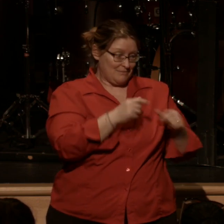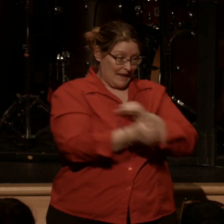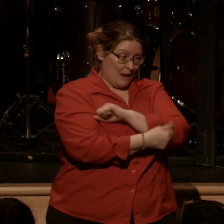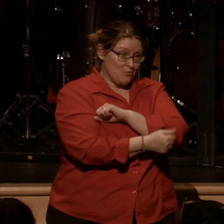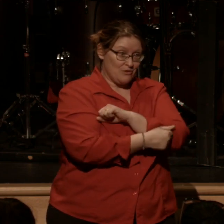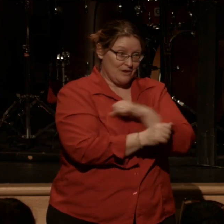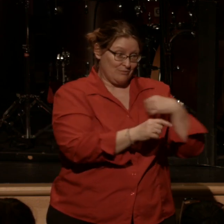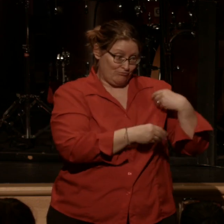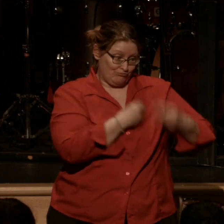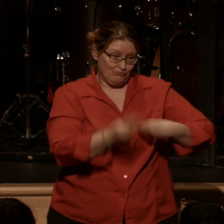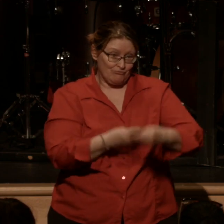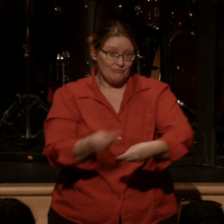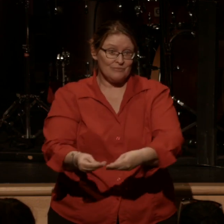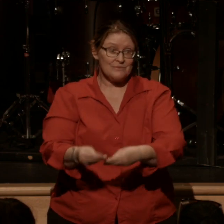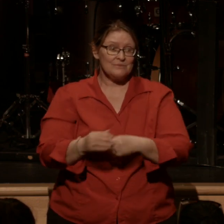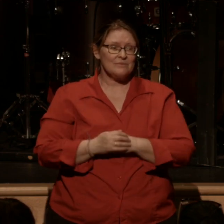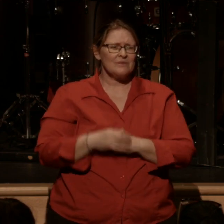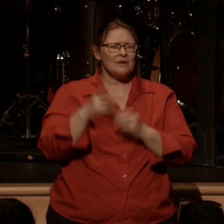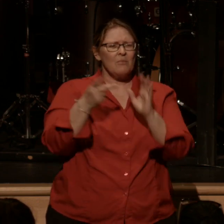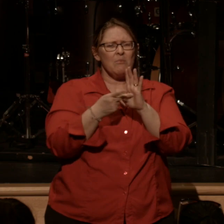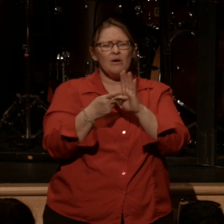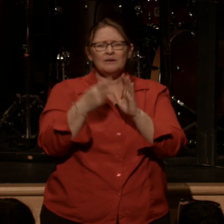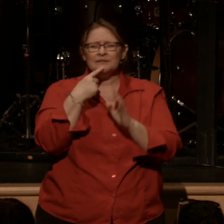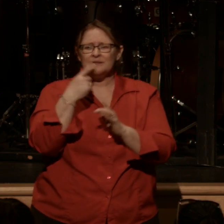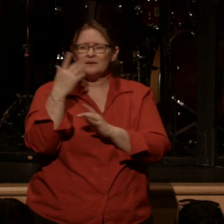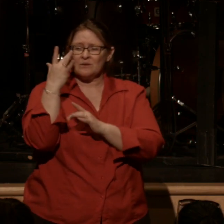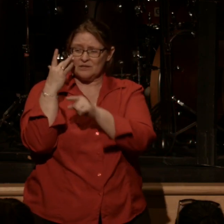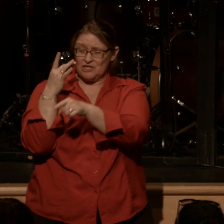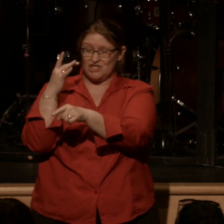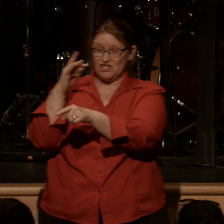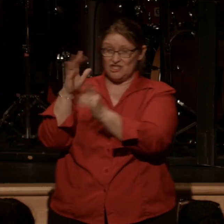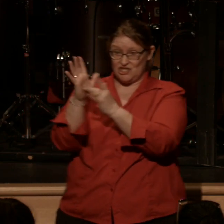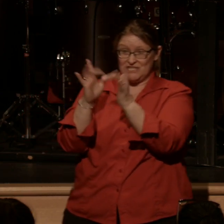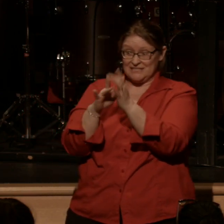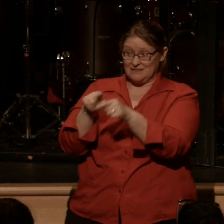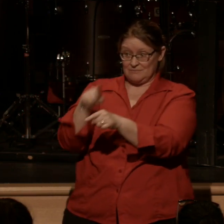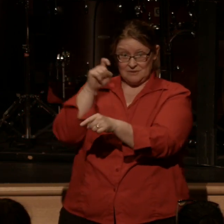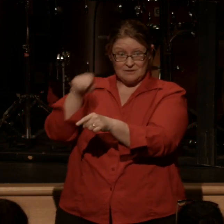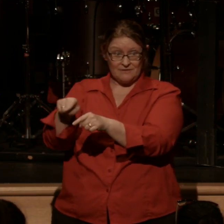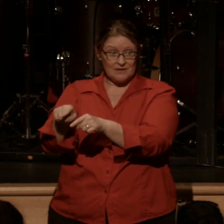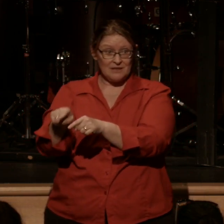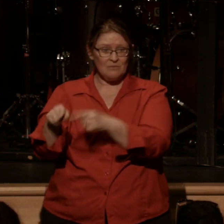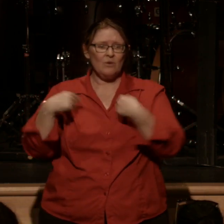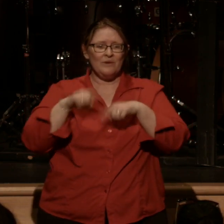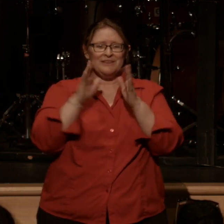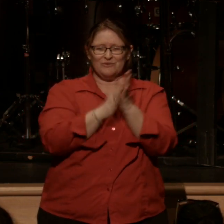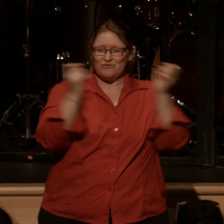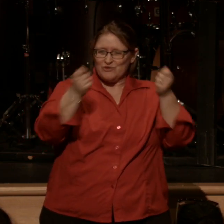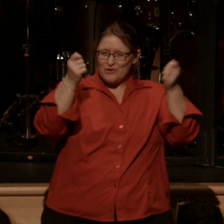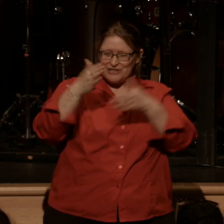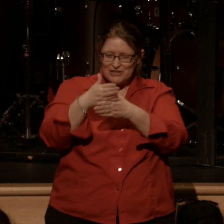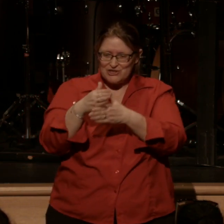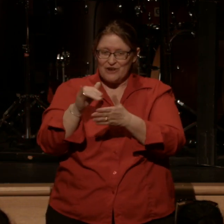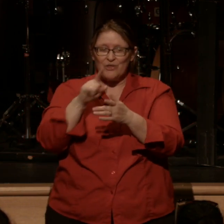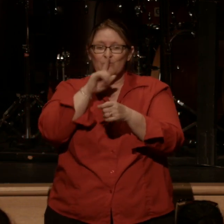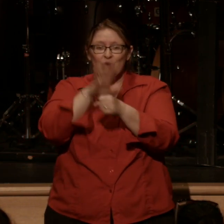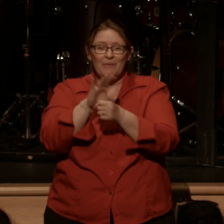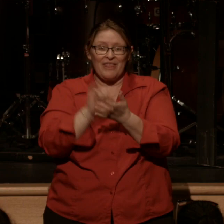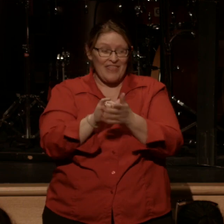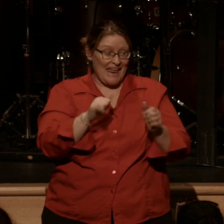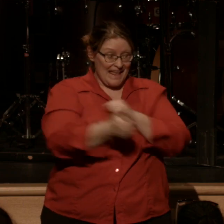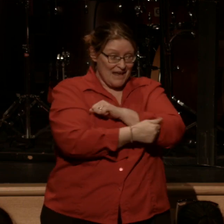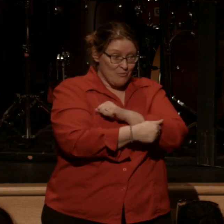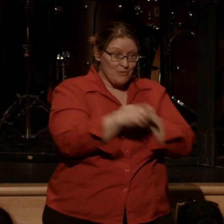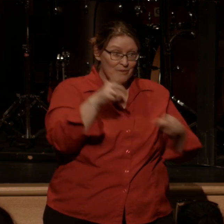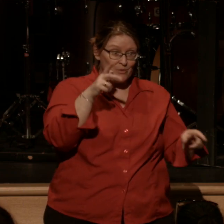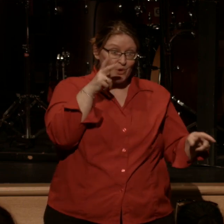promise. Paul is saying that because of Jesus, we can rejoice and share in the promises that Abraham heard